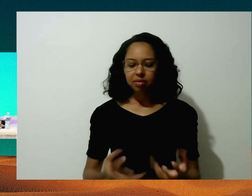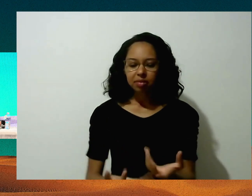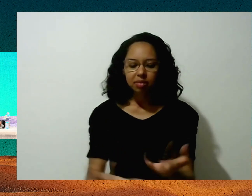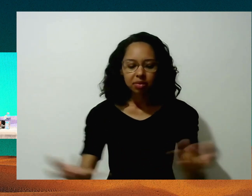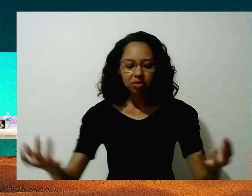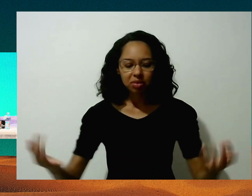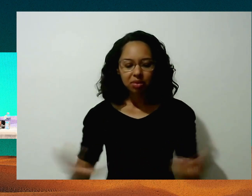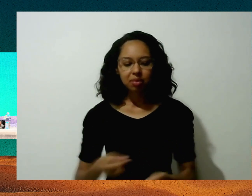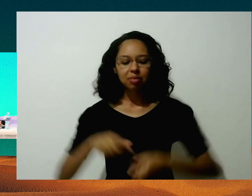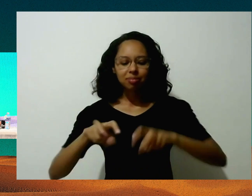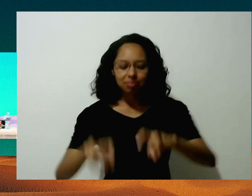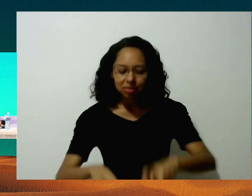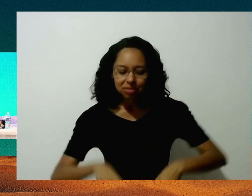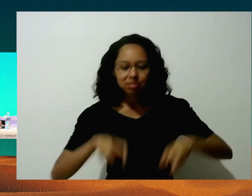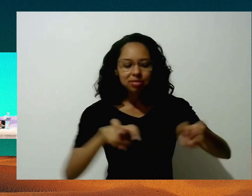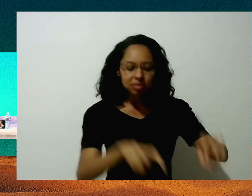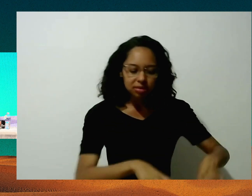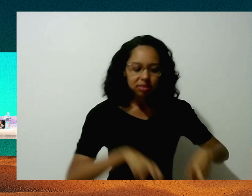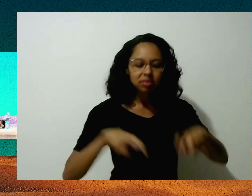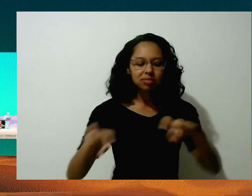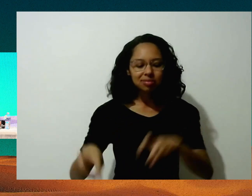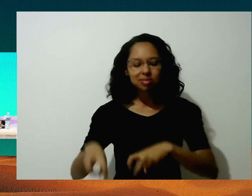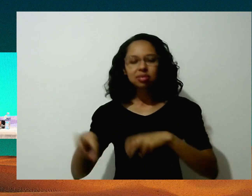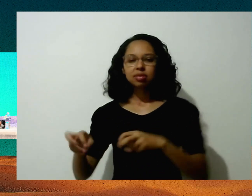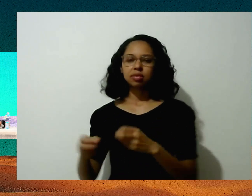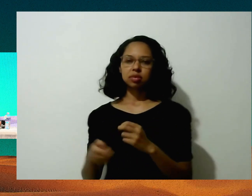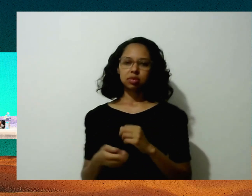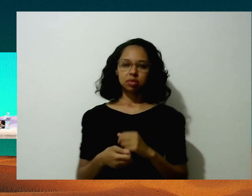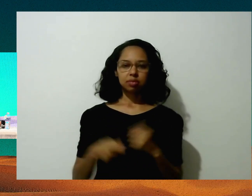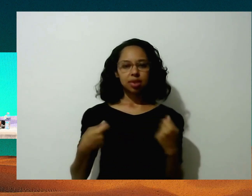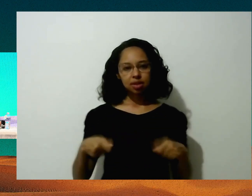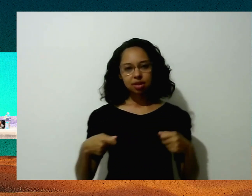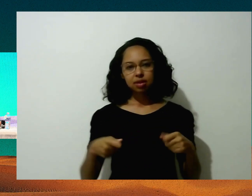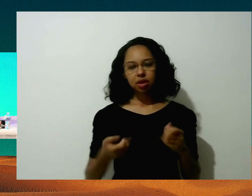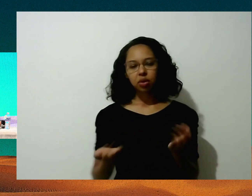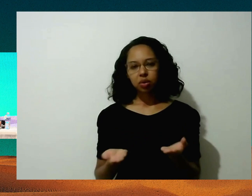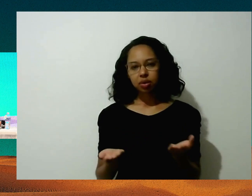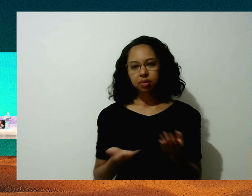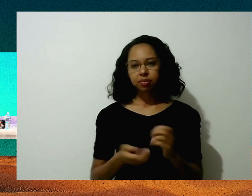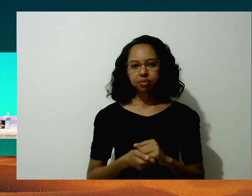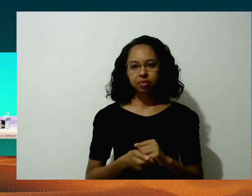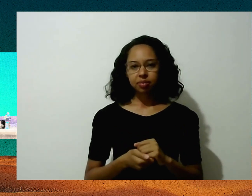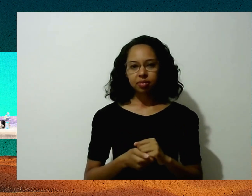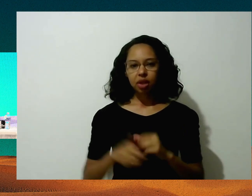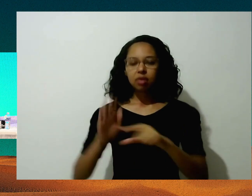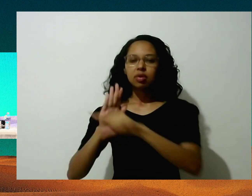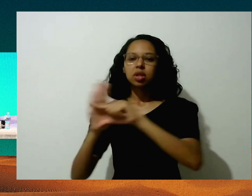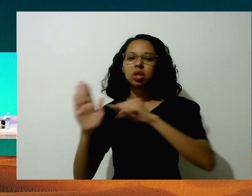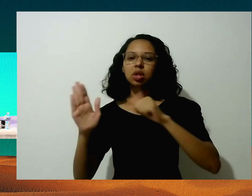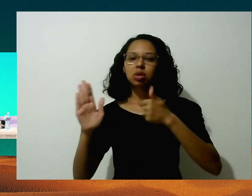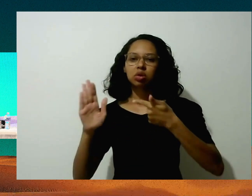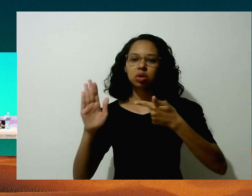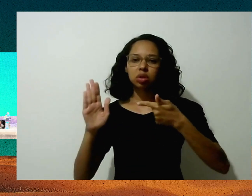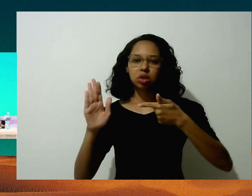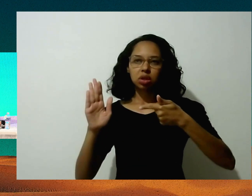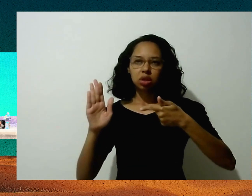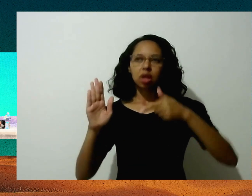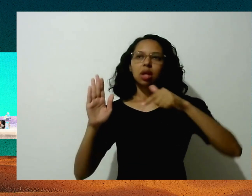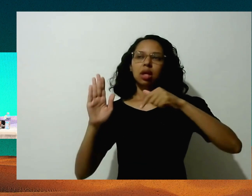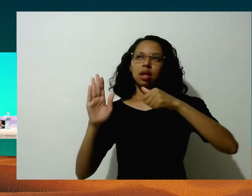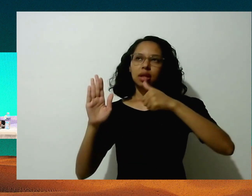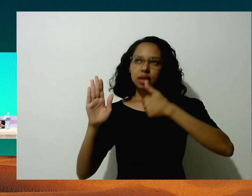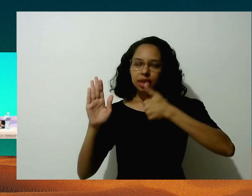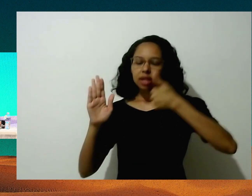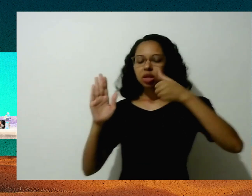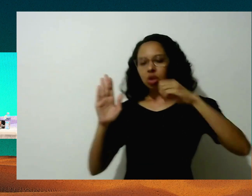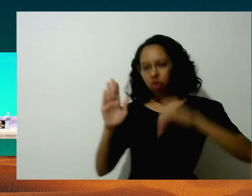ground and remove the weeds for the harvest. Versículo 19, no suor do rosto comerás o teu